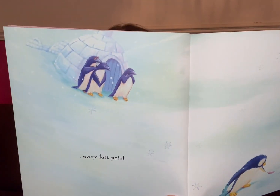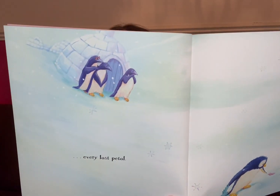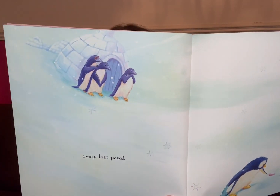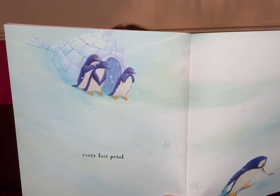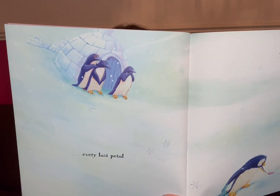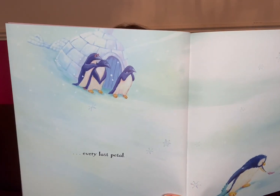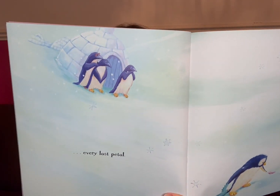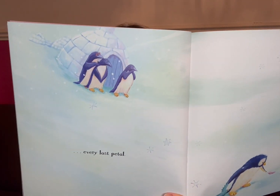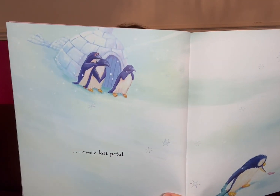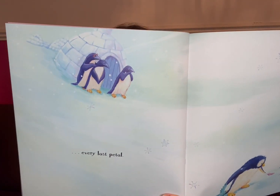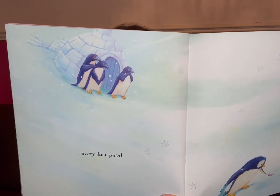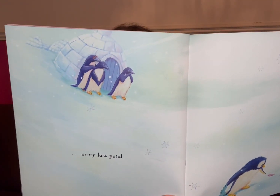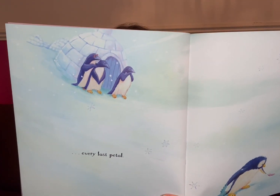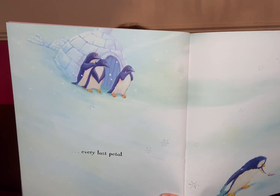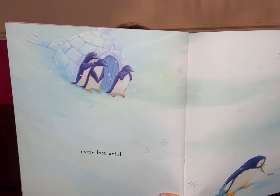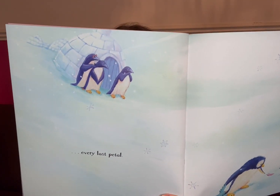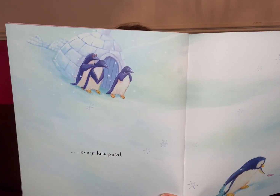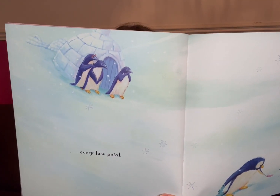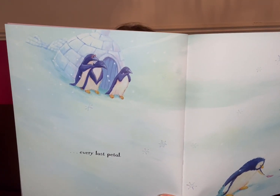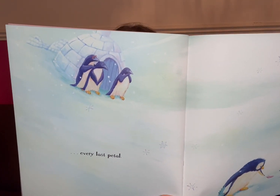Every last petal.